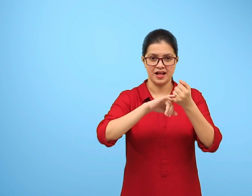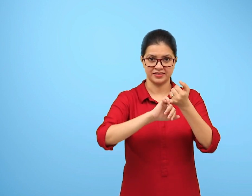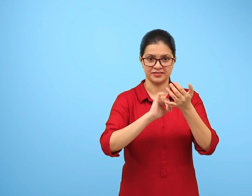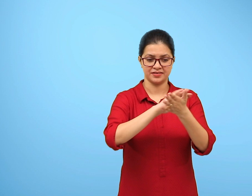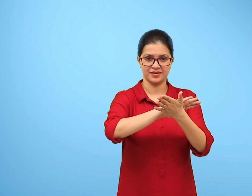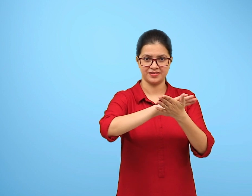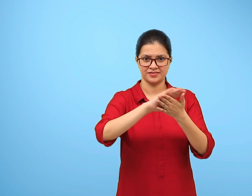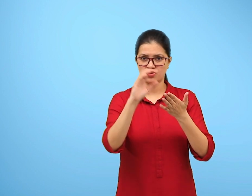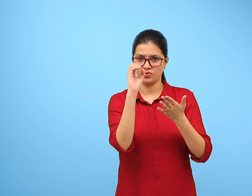shoulder bones,